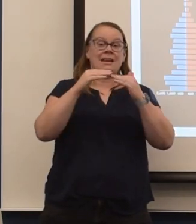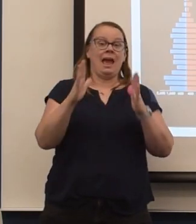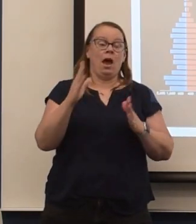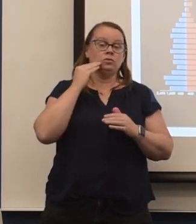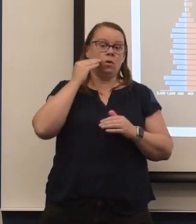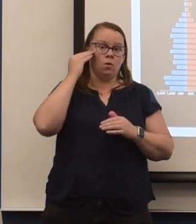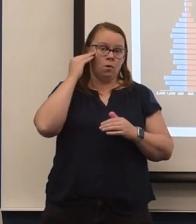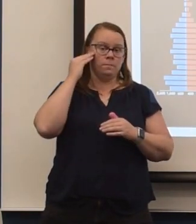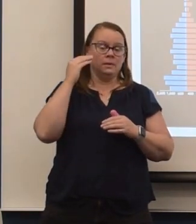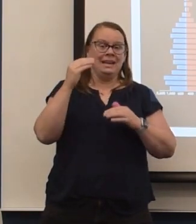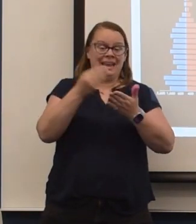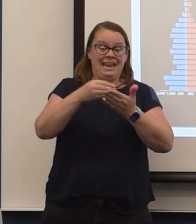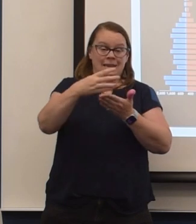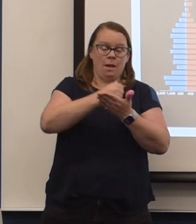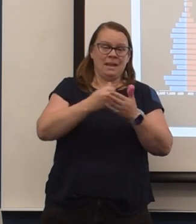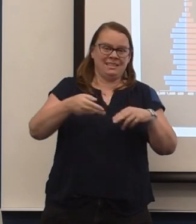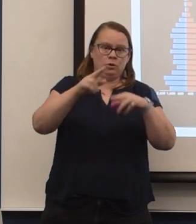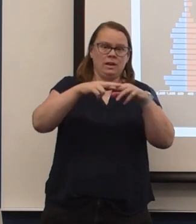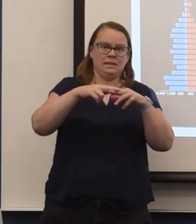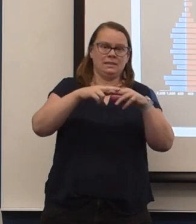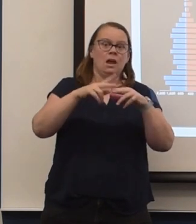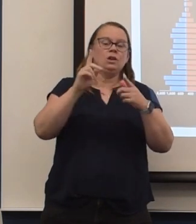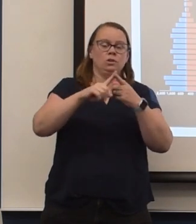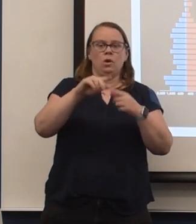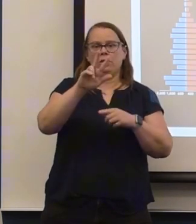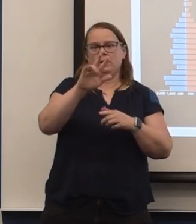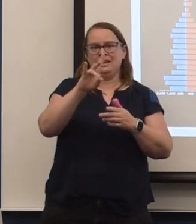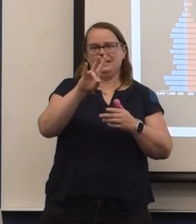increased by $10,000 to